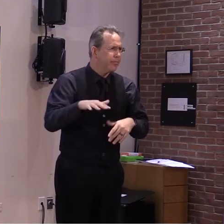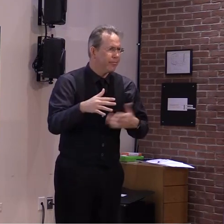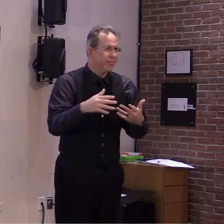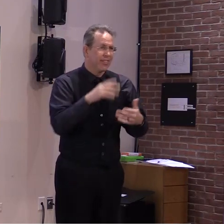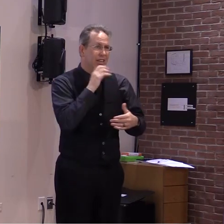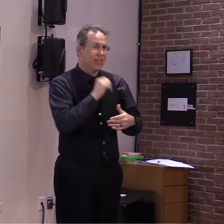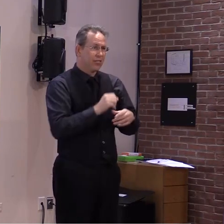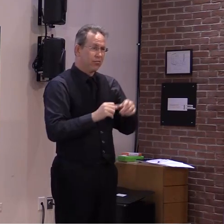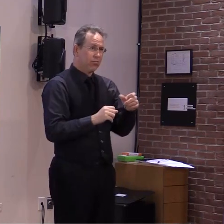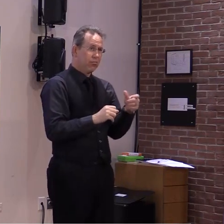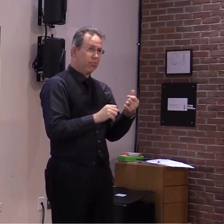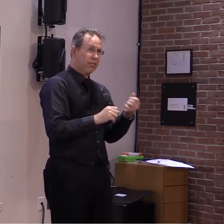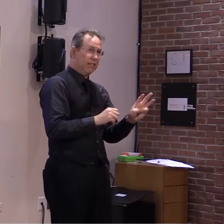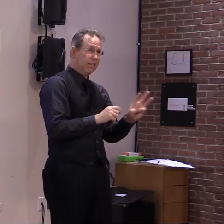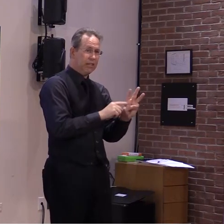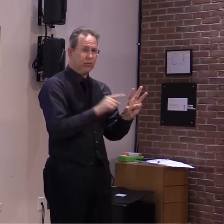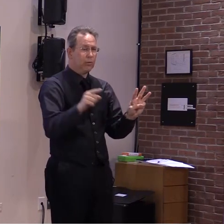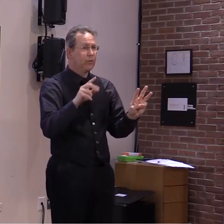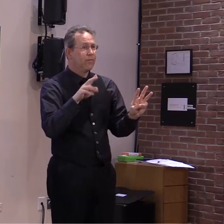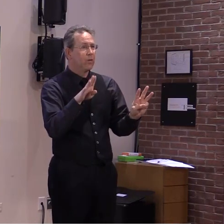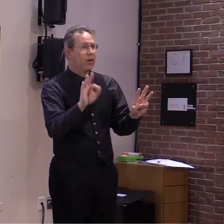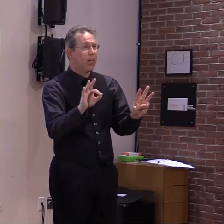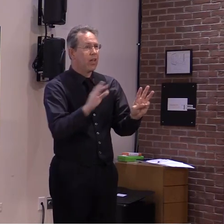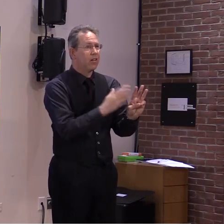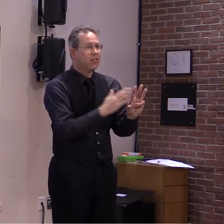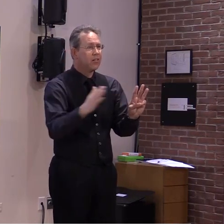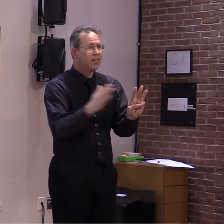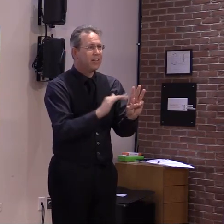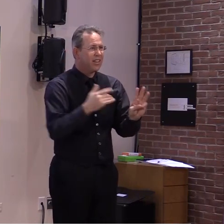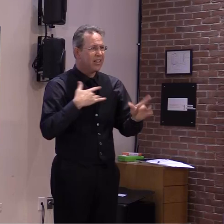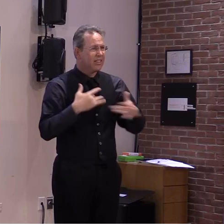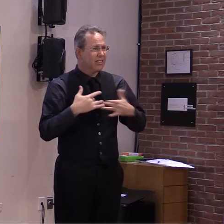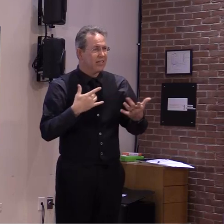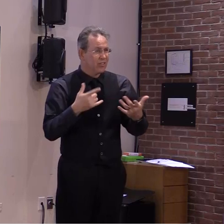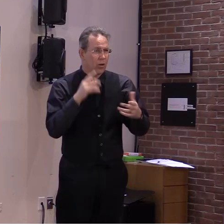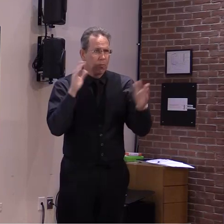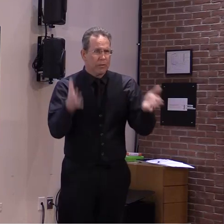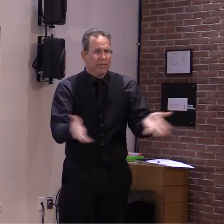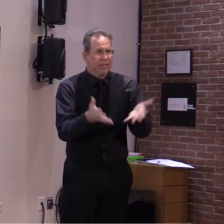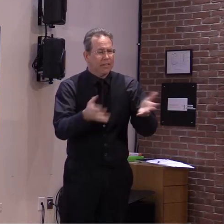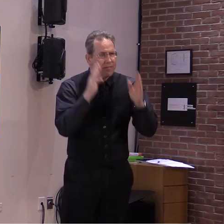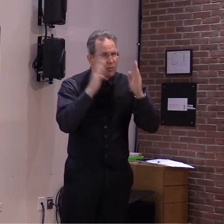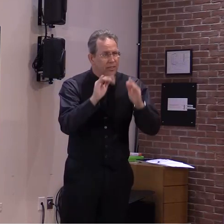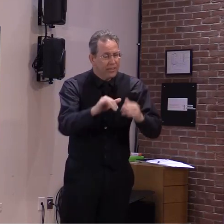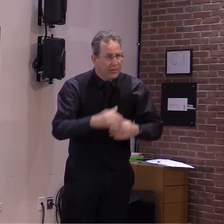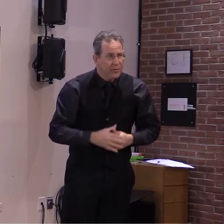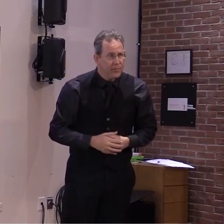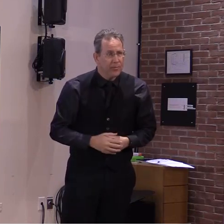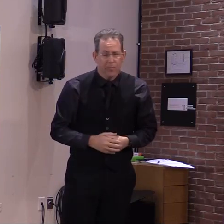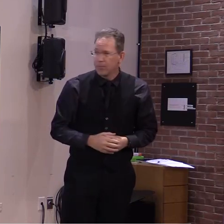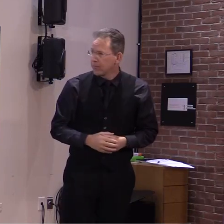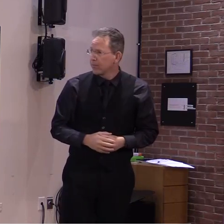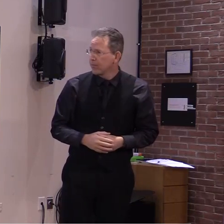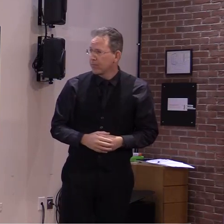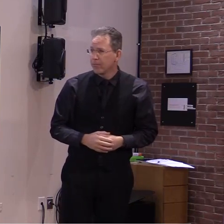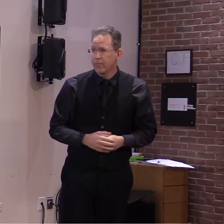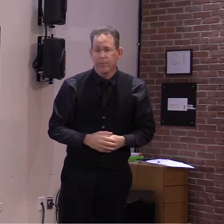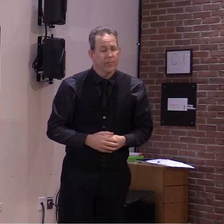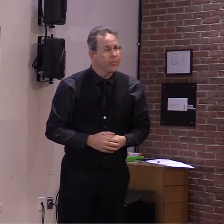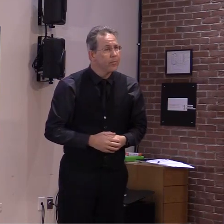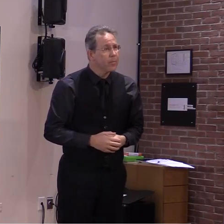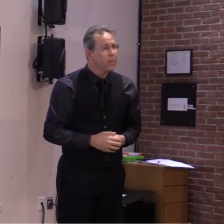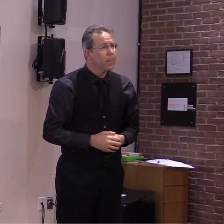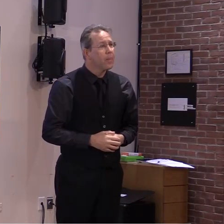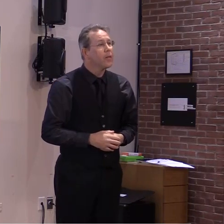have increased 50% through the month of March. And those also in the 10 to 19-year-old group have seen their case rates